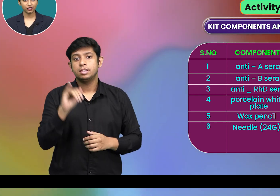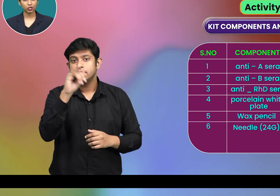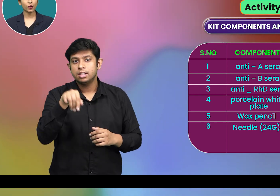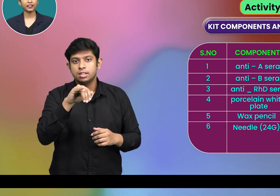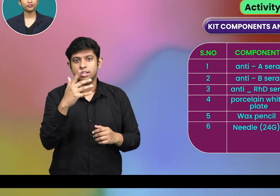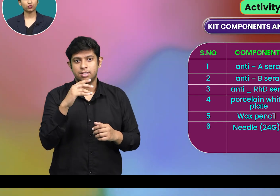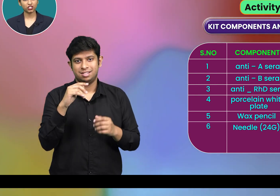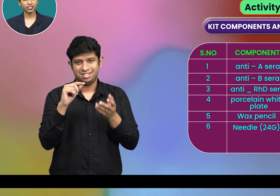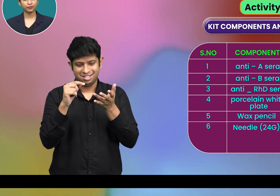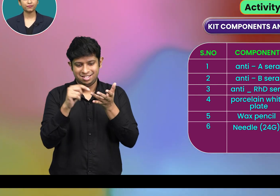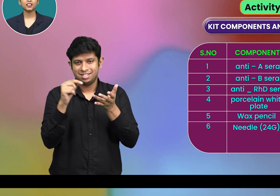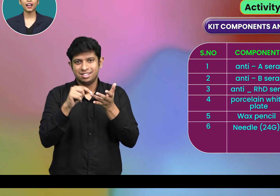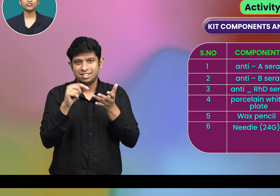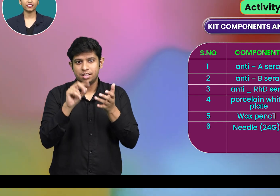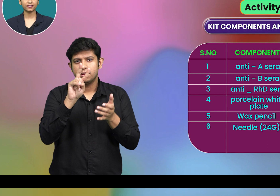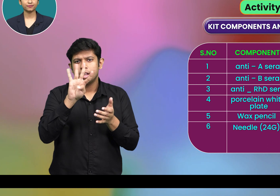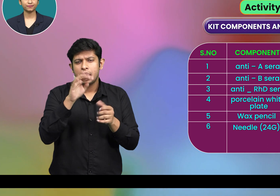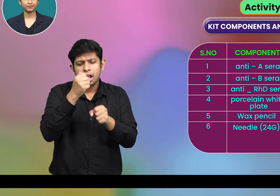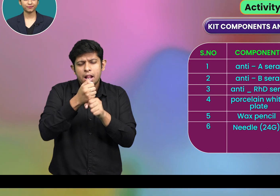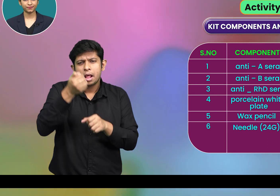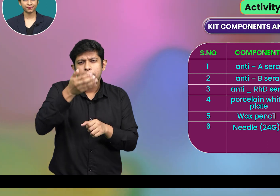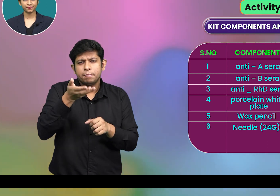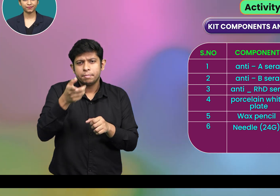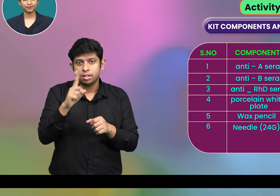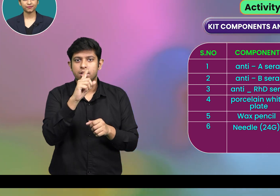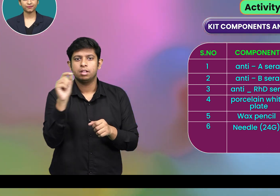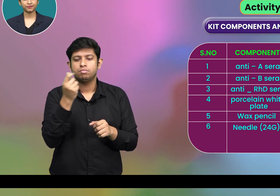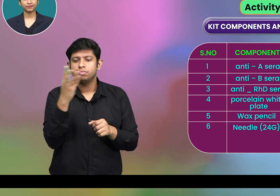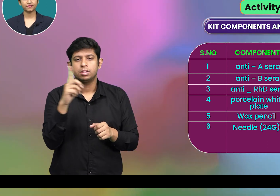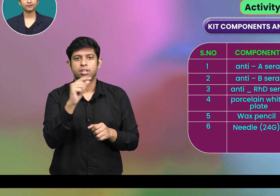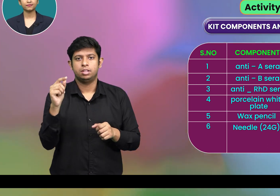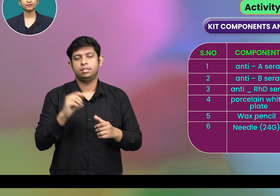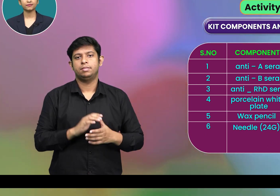needle 24G 100.